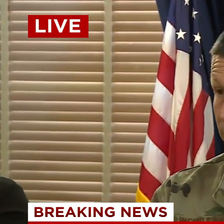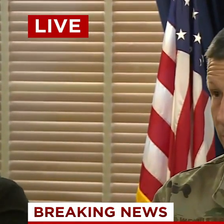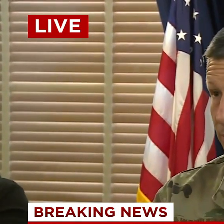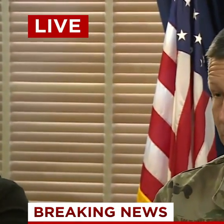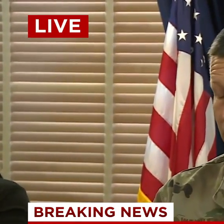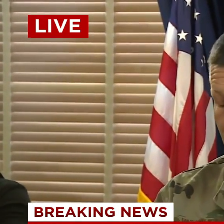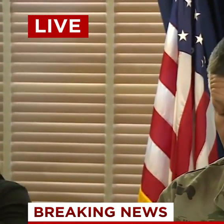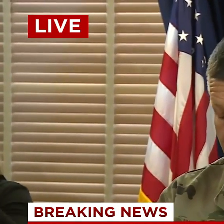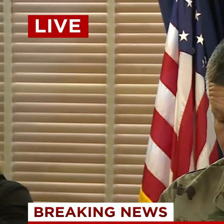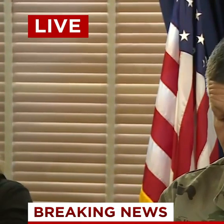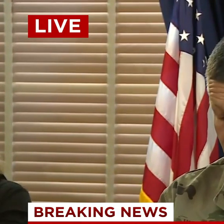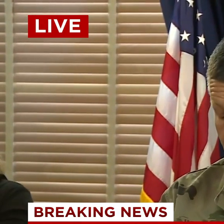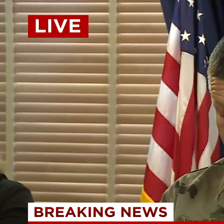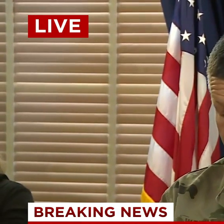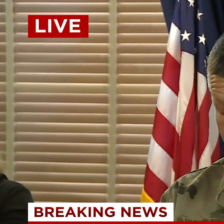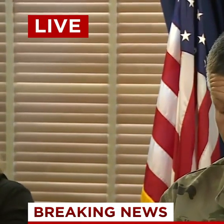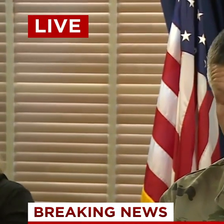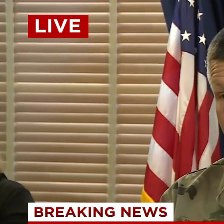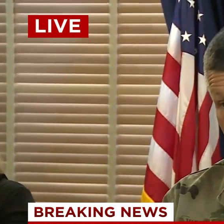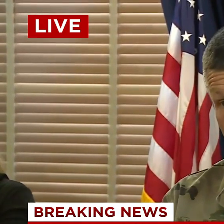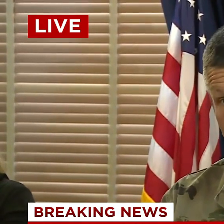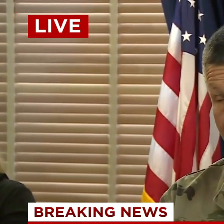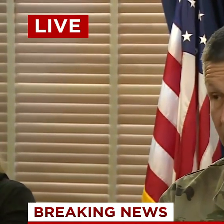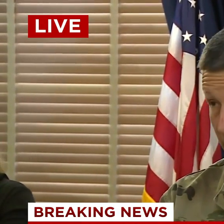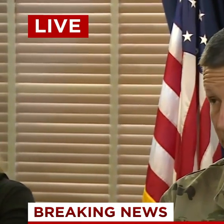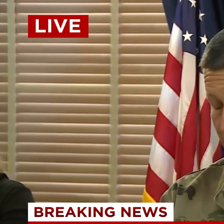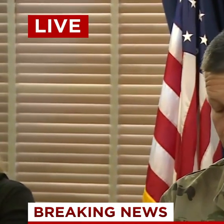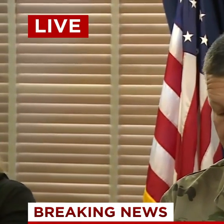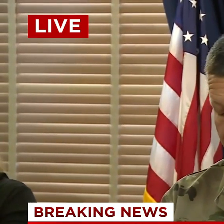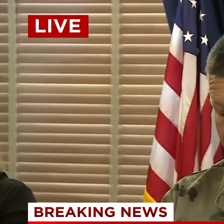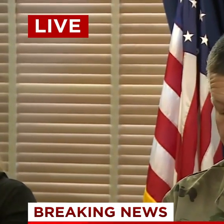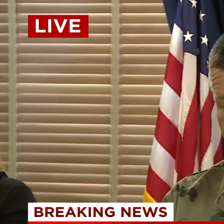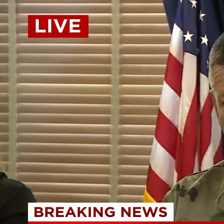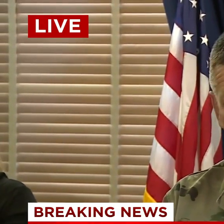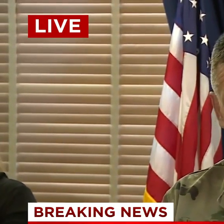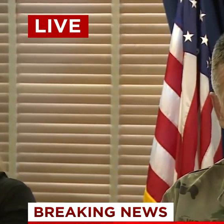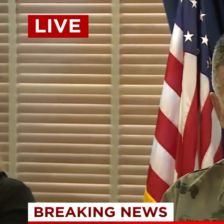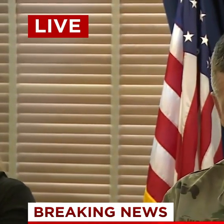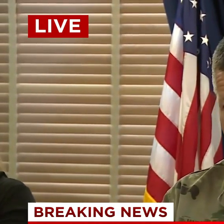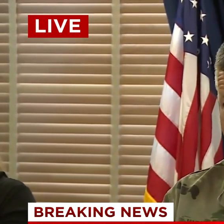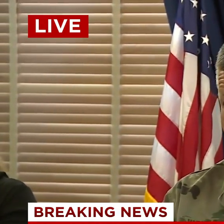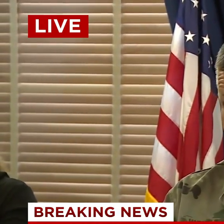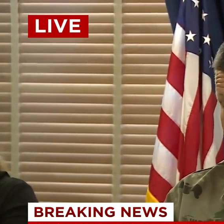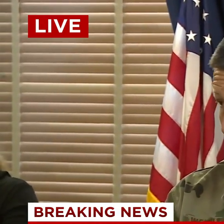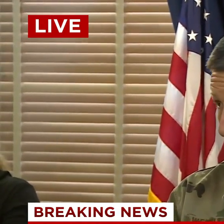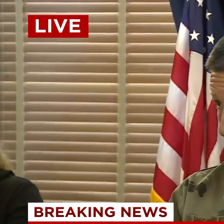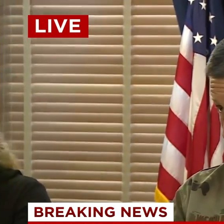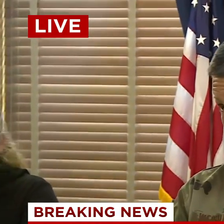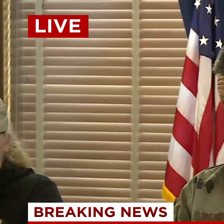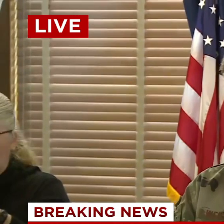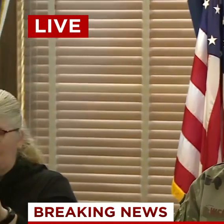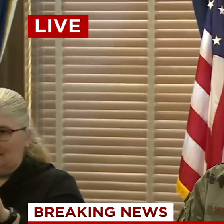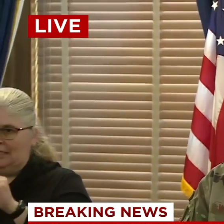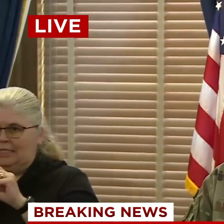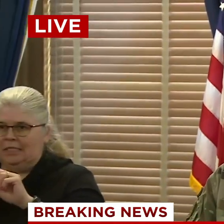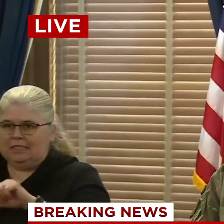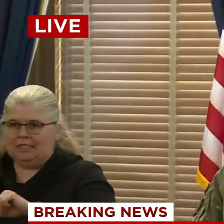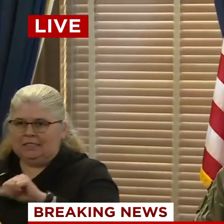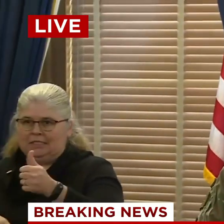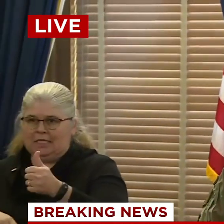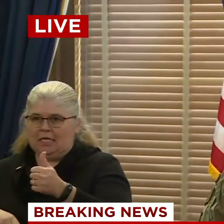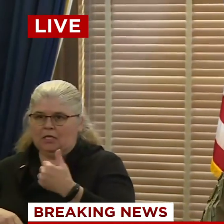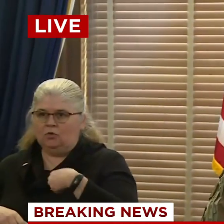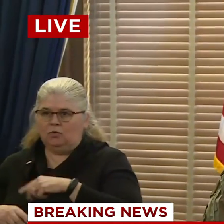morning with conversations relative to a critical issue concerning availability of natural gas. That was about, 10 o'clock yesterday morning, we started with